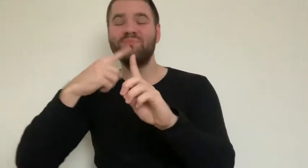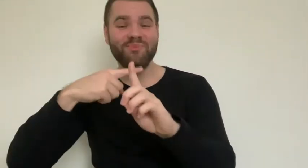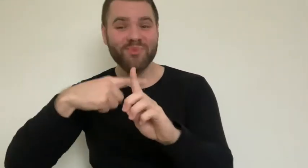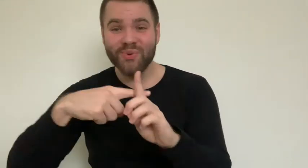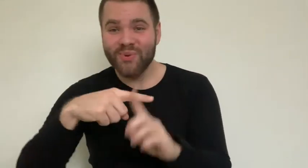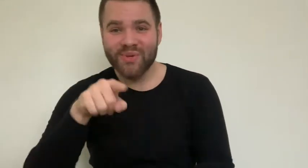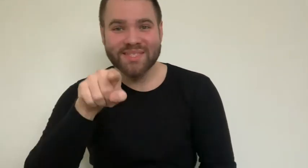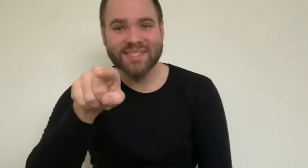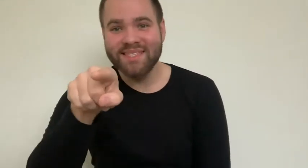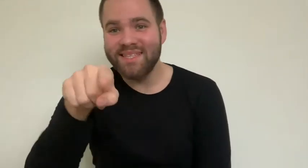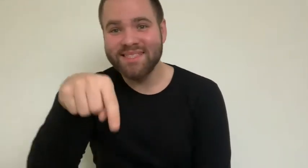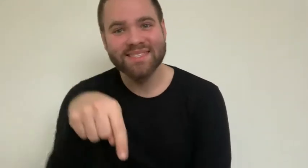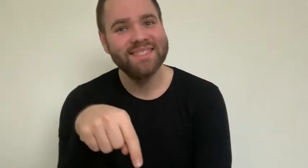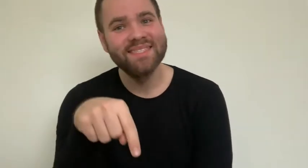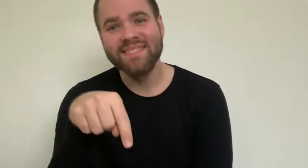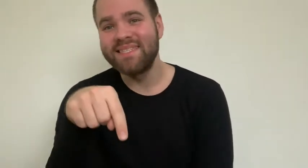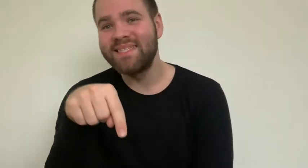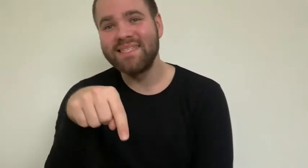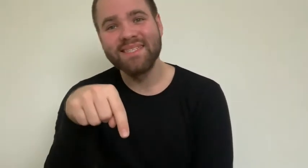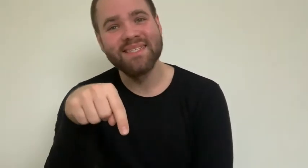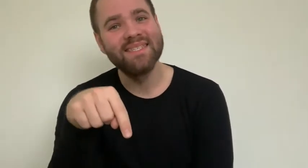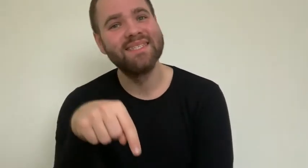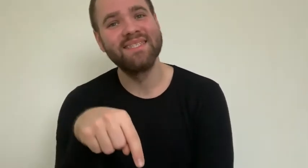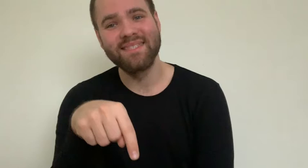world. And then there is you.